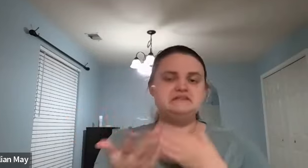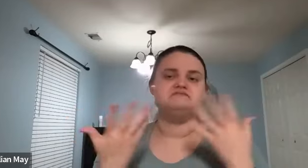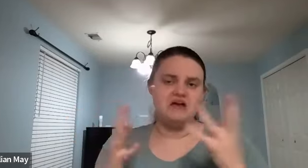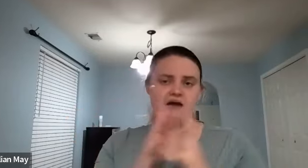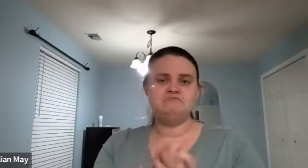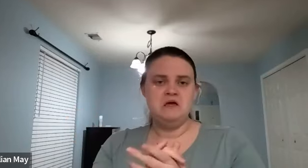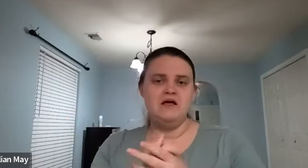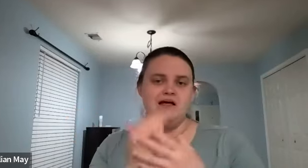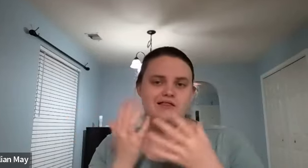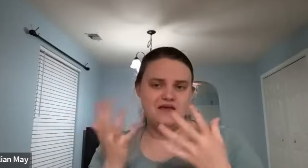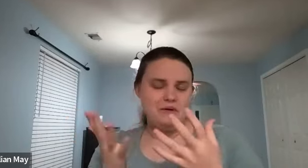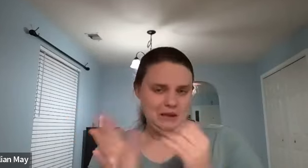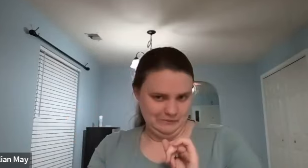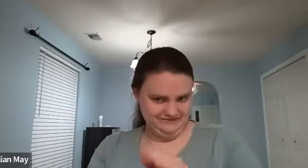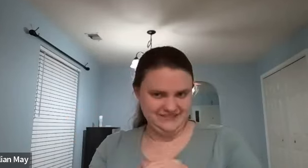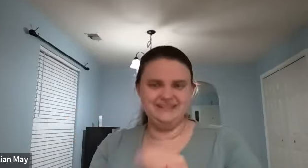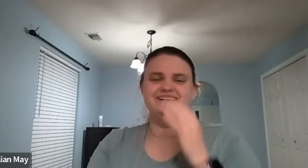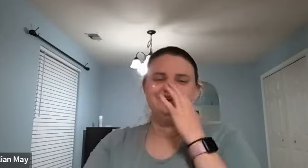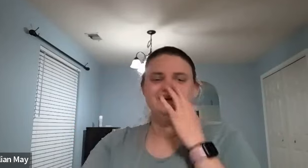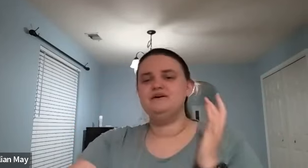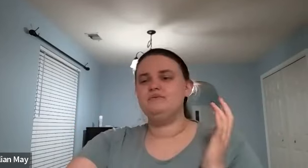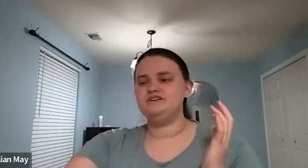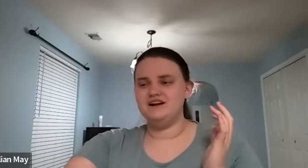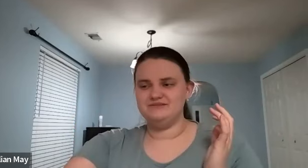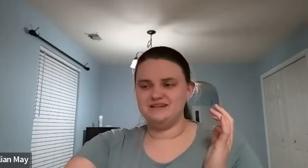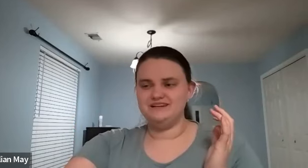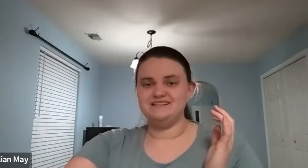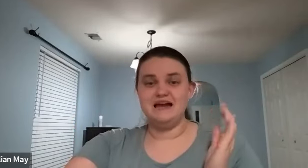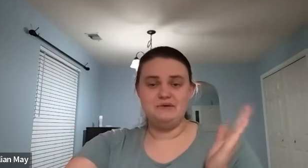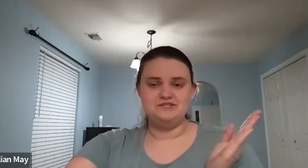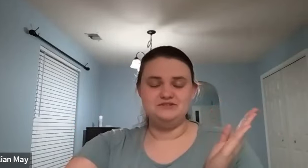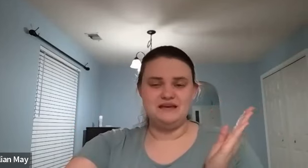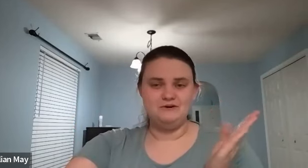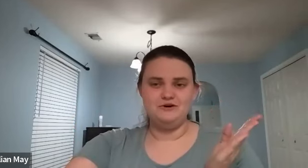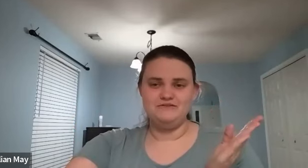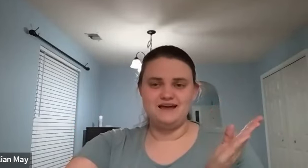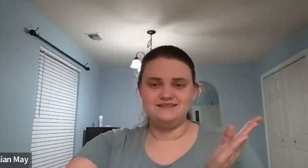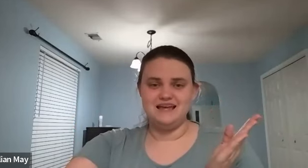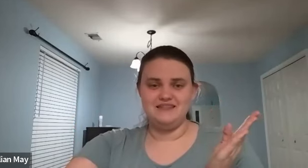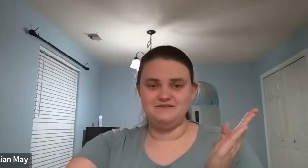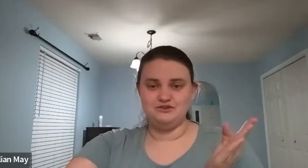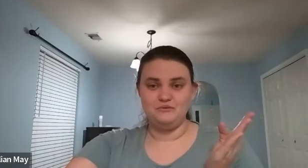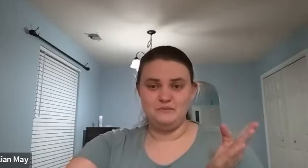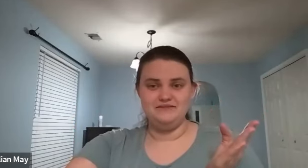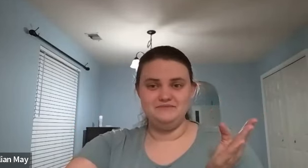please. That will help when you're talking with someone, because I promise you they will go fast. And then if you don't remind them, like,